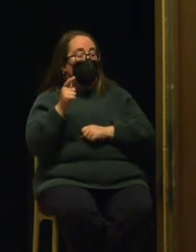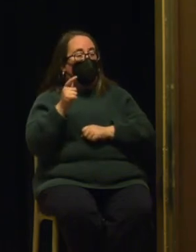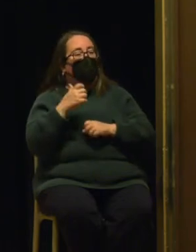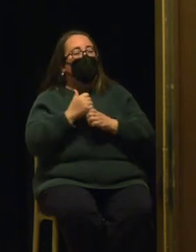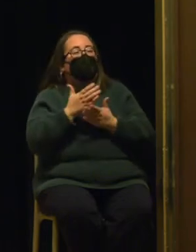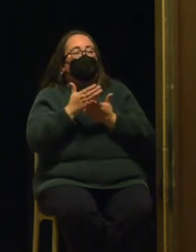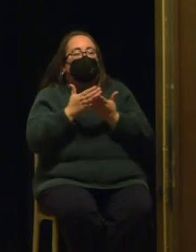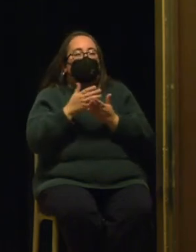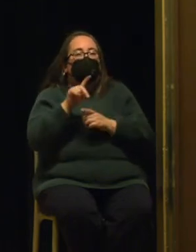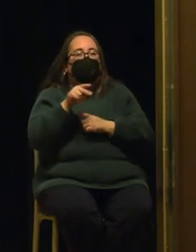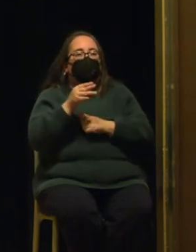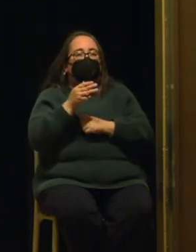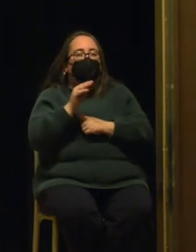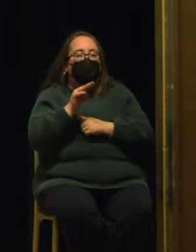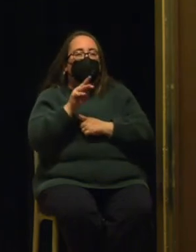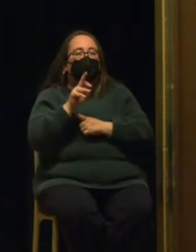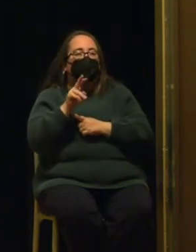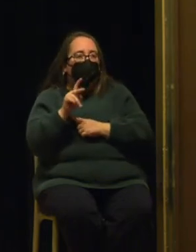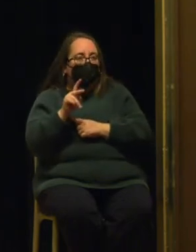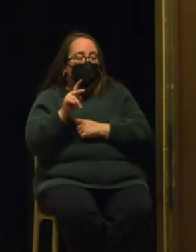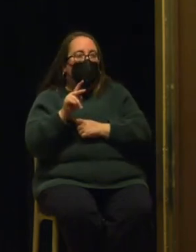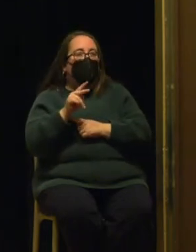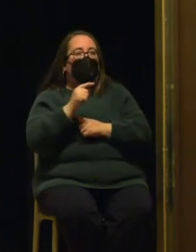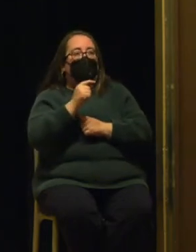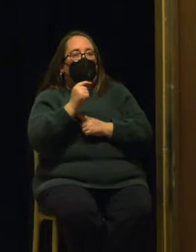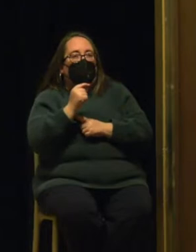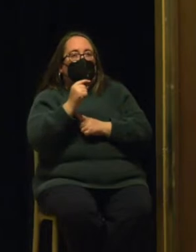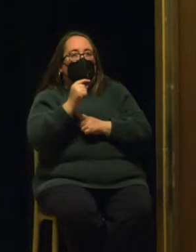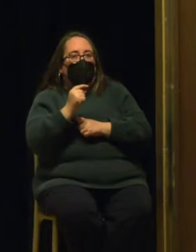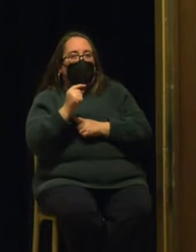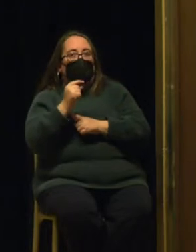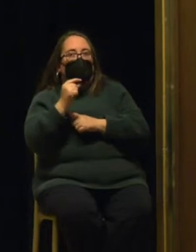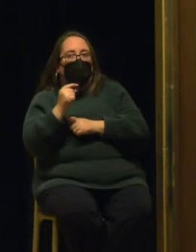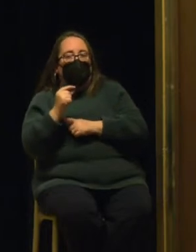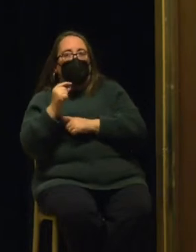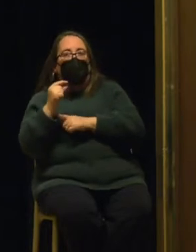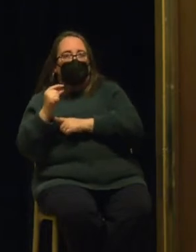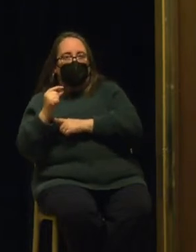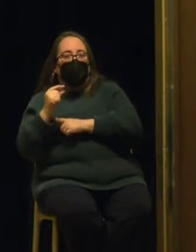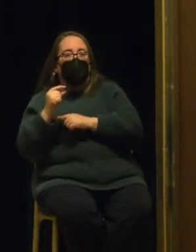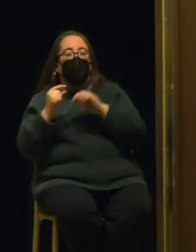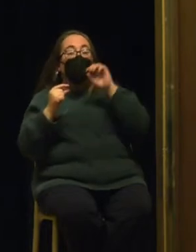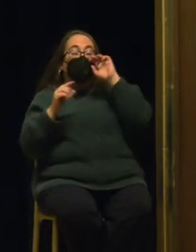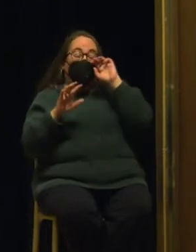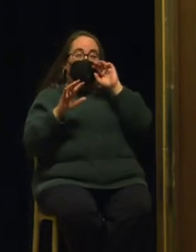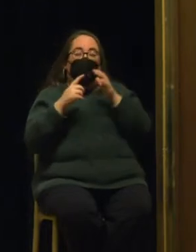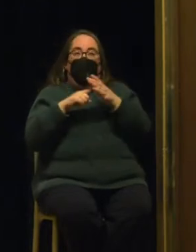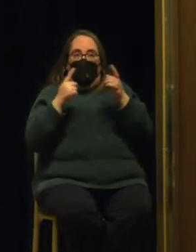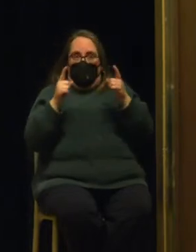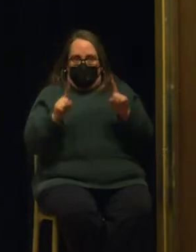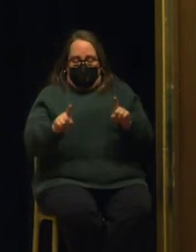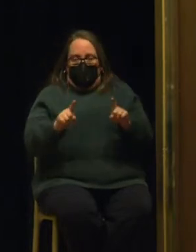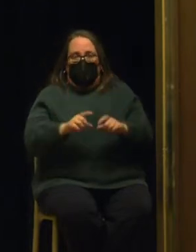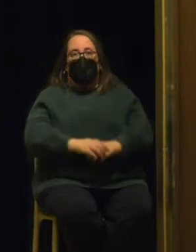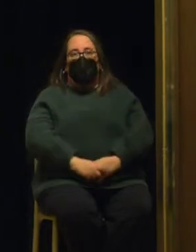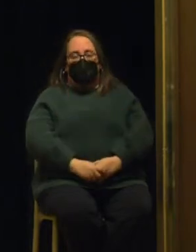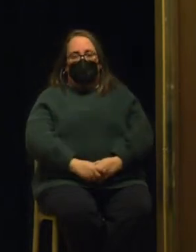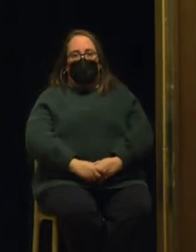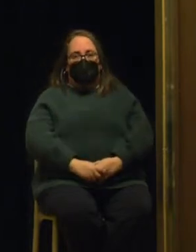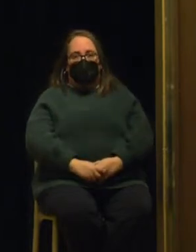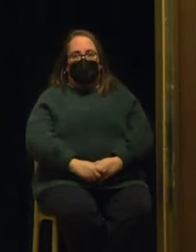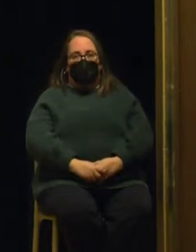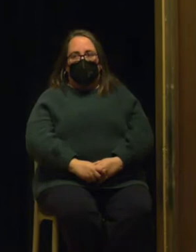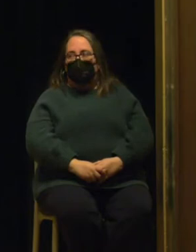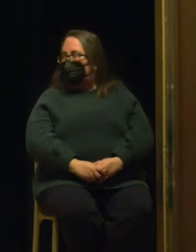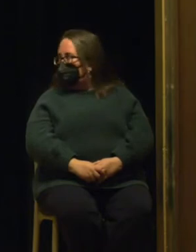stock, and we started getting stock that really wasn't worth anything, because what happened is we had a